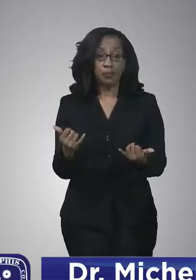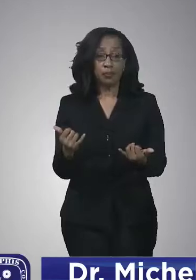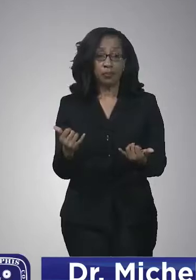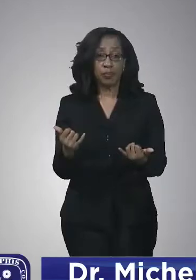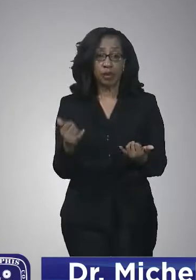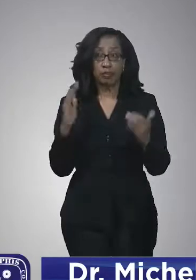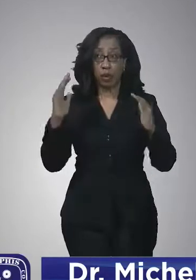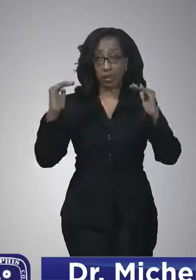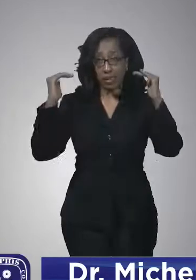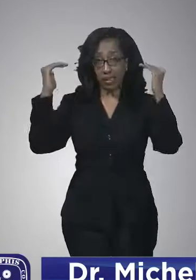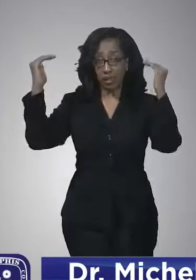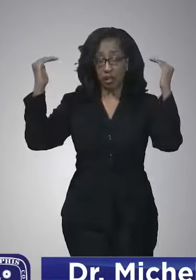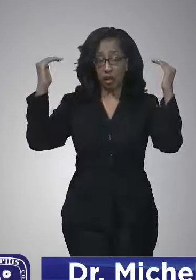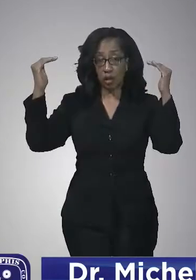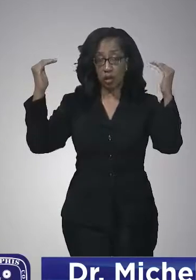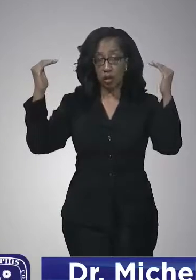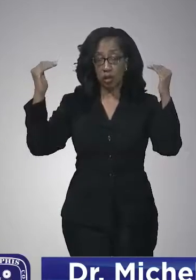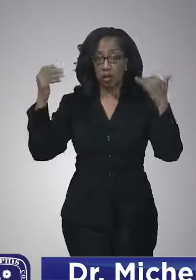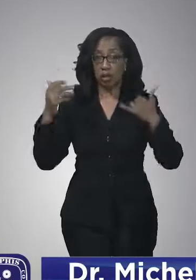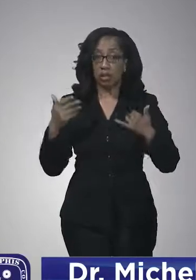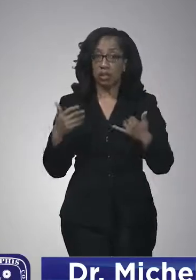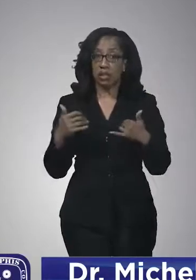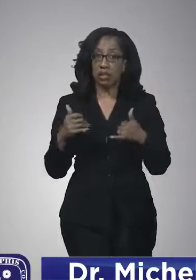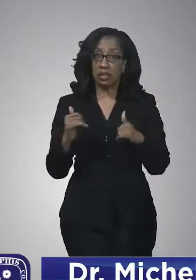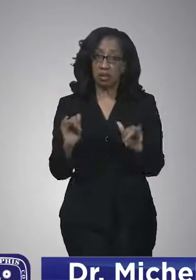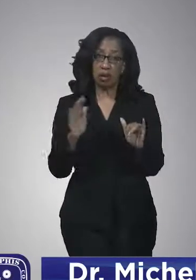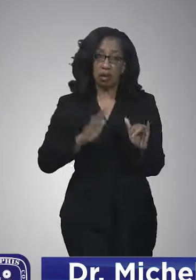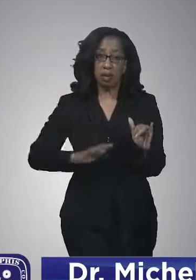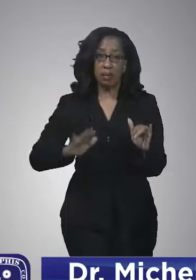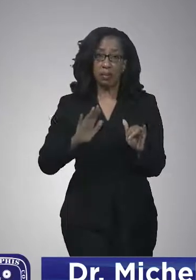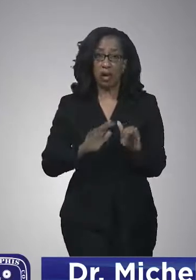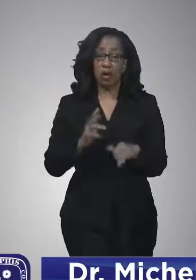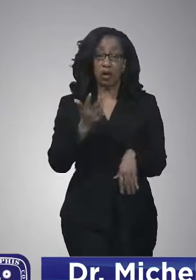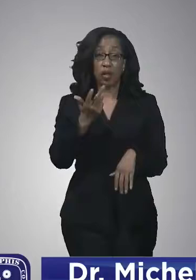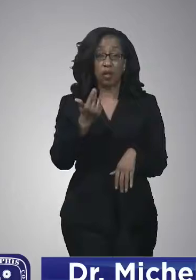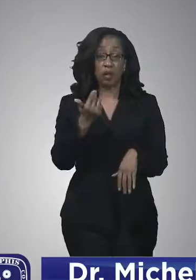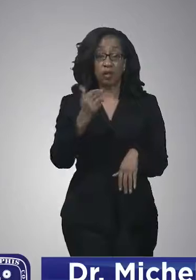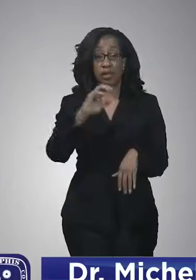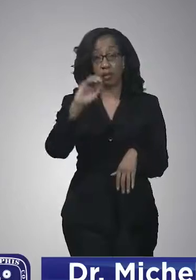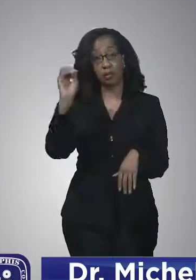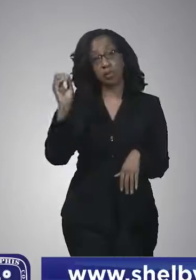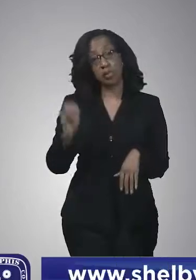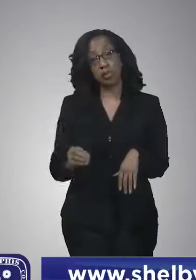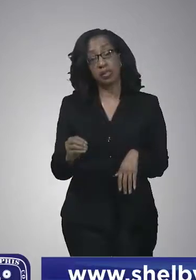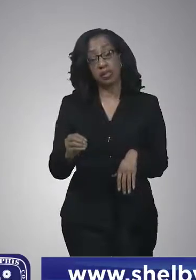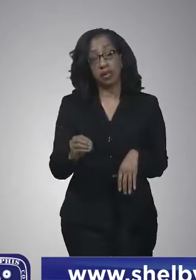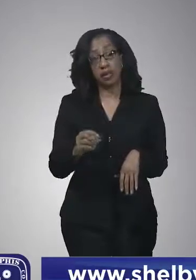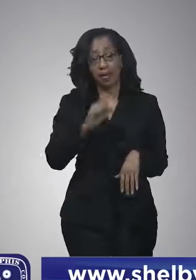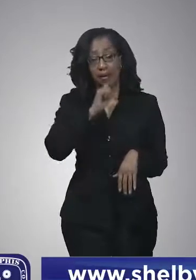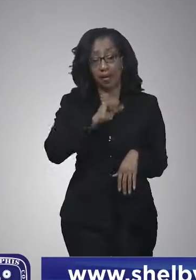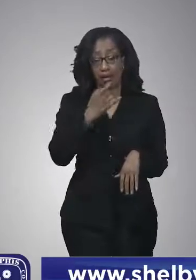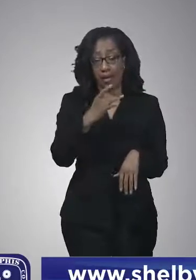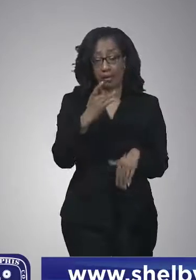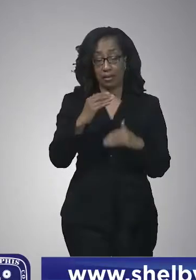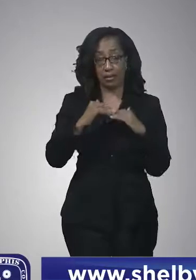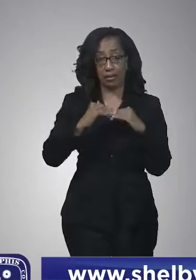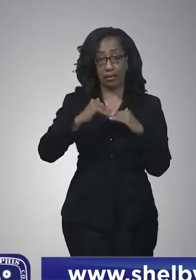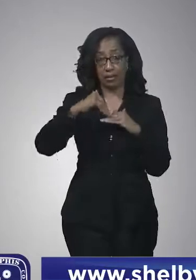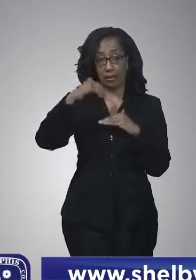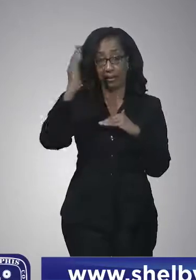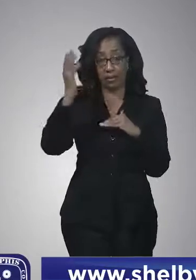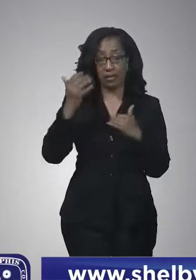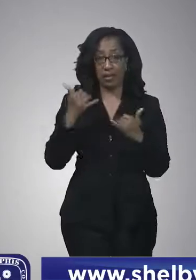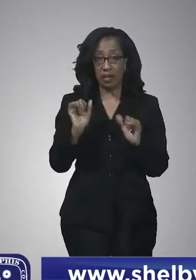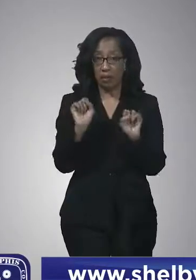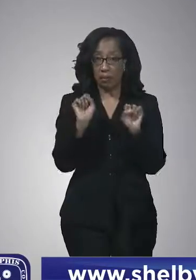adult population, we still have about 13% of that adult 18 and up population that's vulnerable